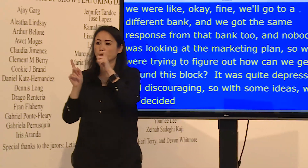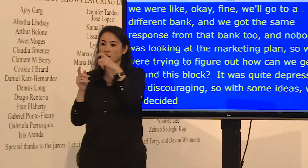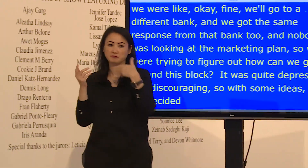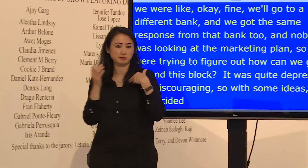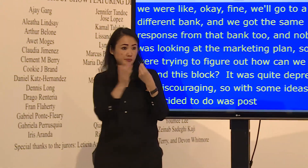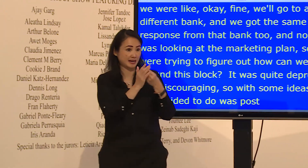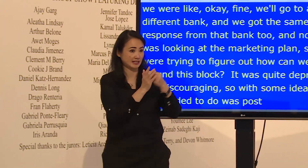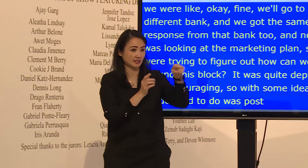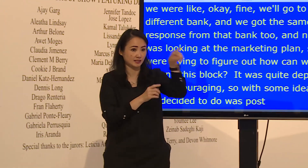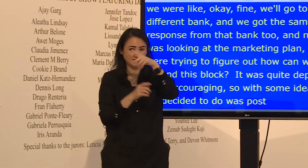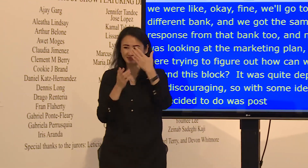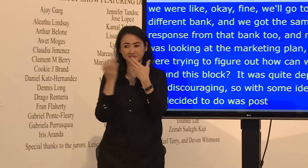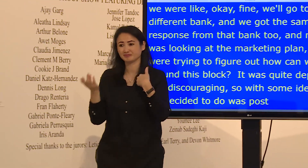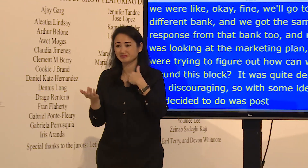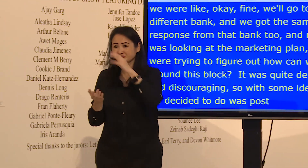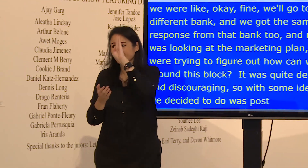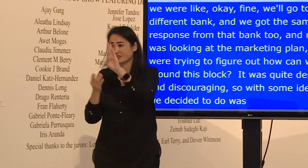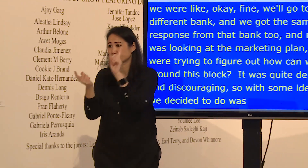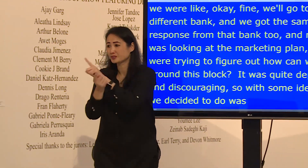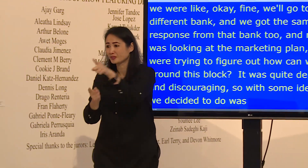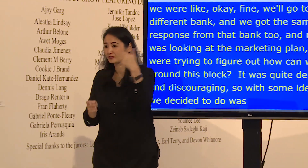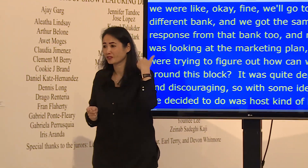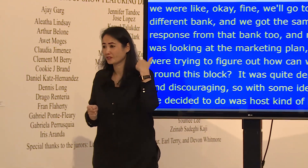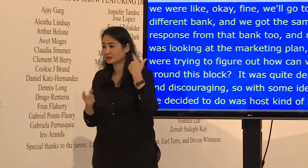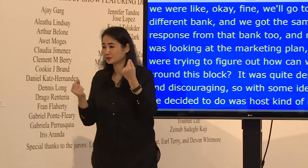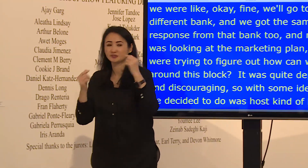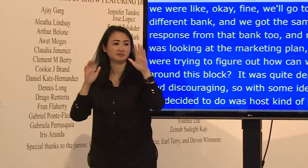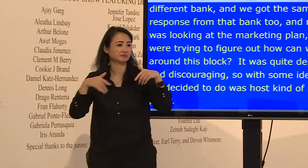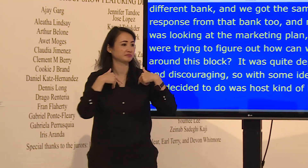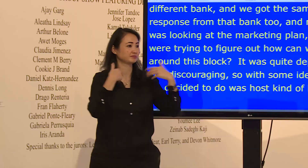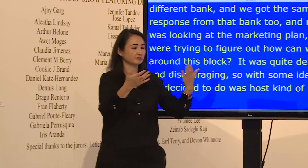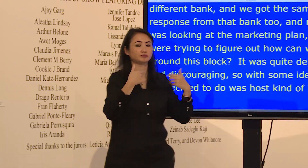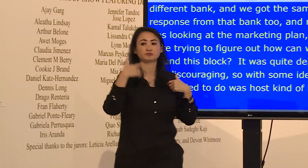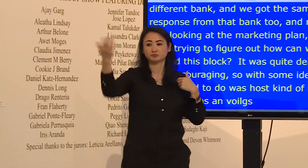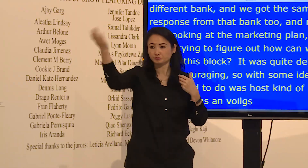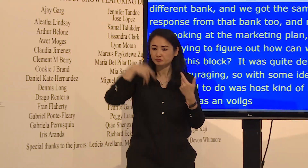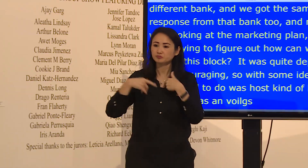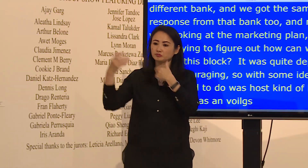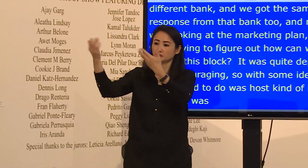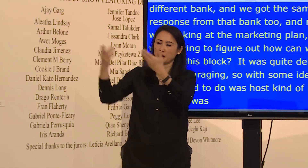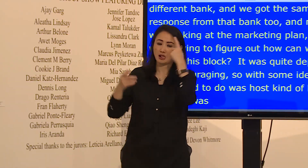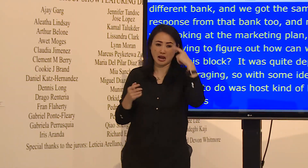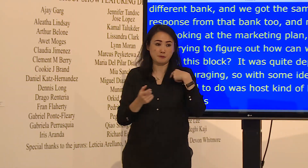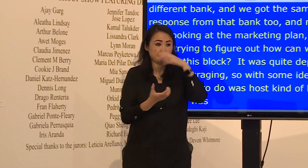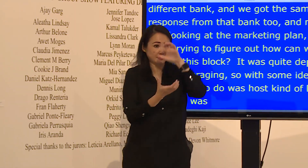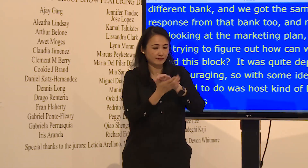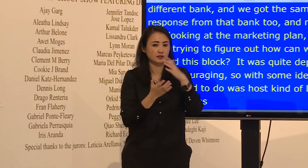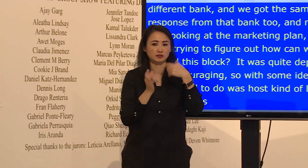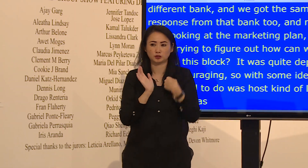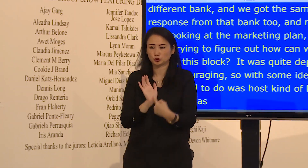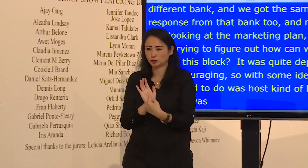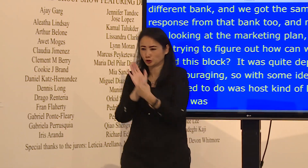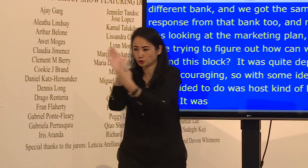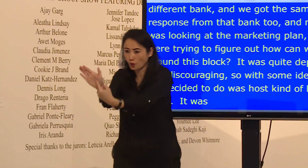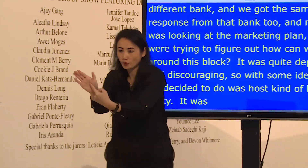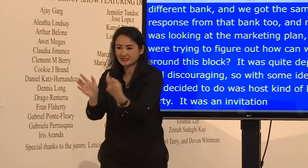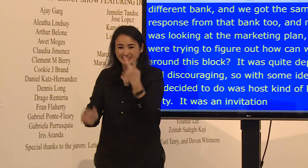invitational welcoming party. And our goal here was come meet me and my husband. Let us show you what